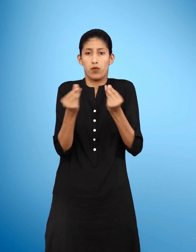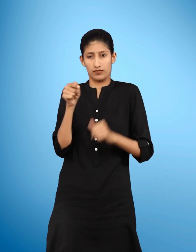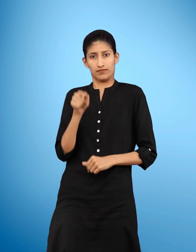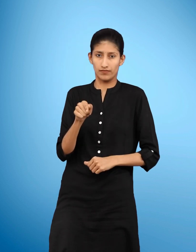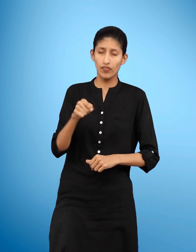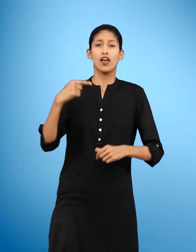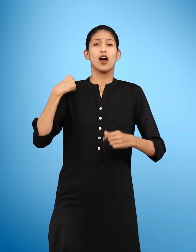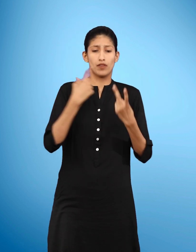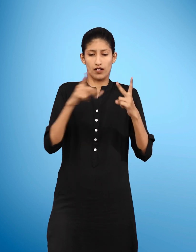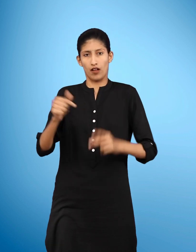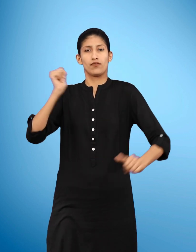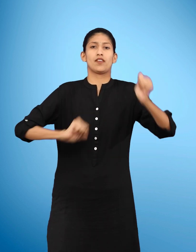It was very expensive,